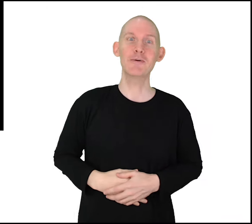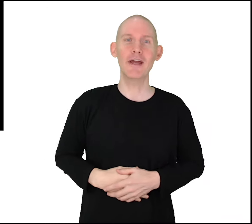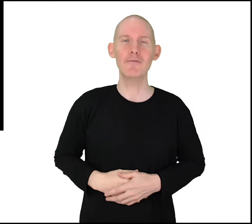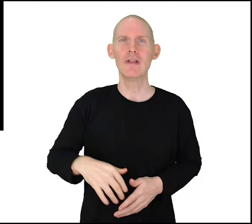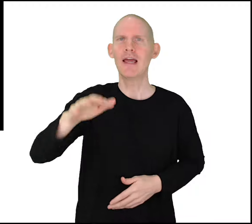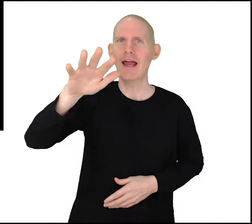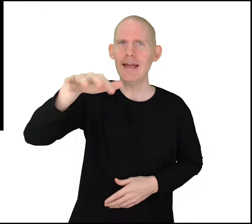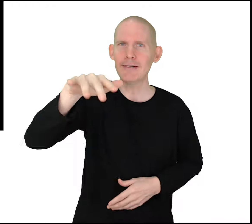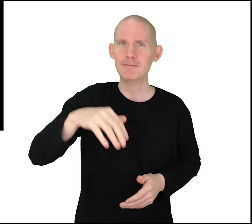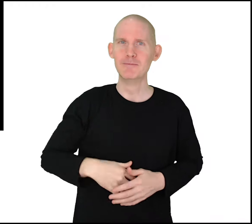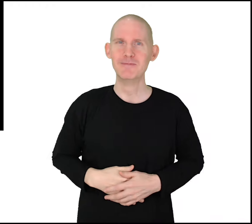have, hey.